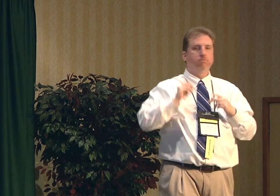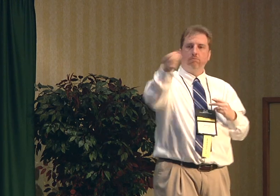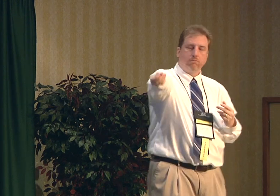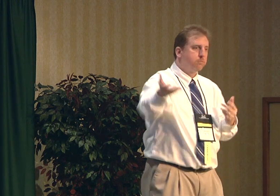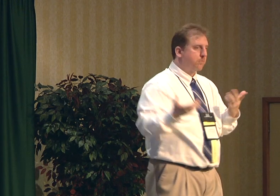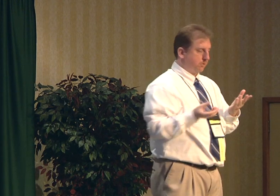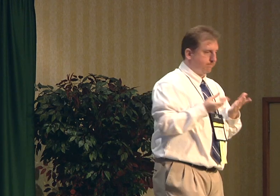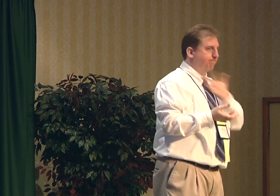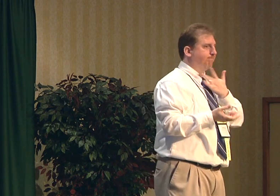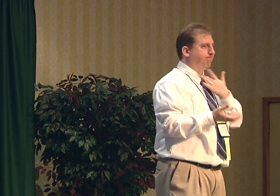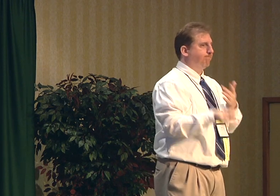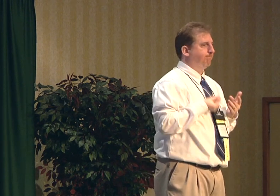preference.